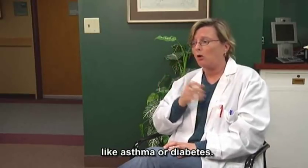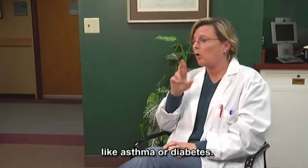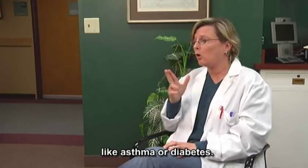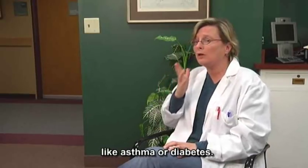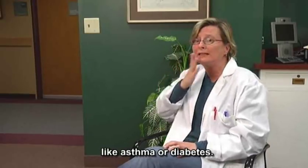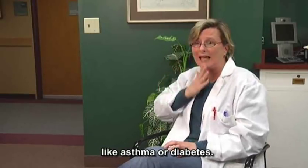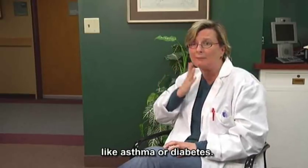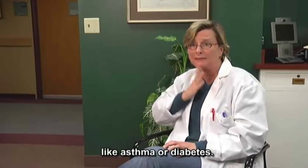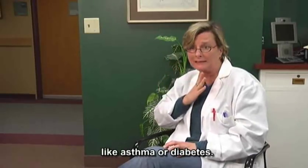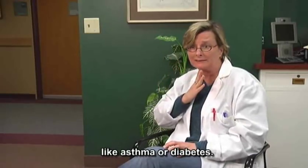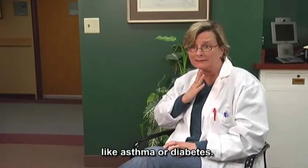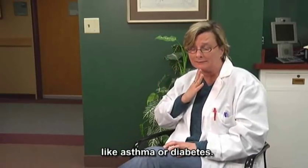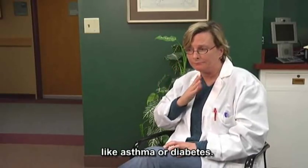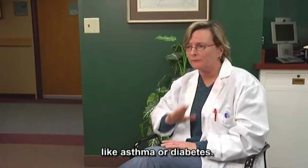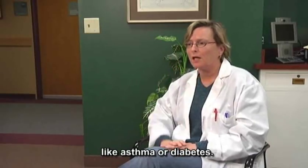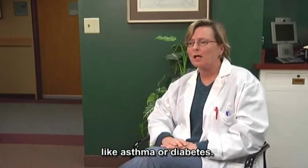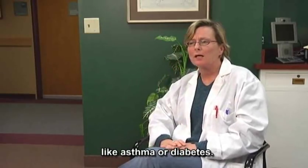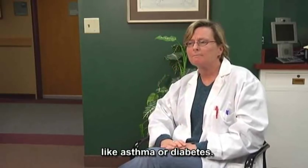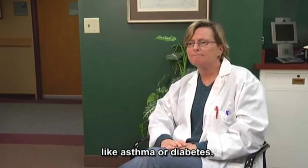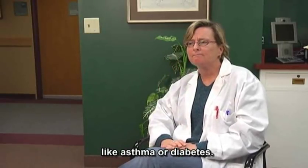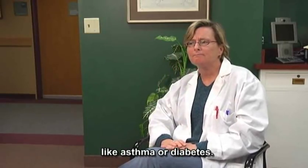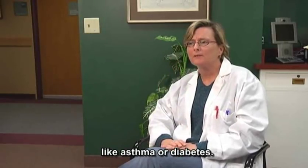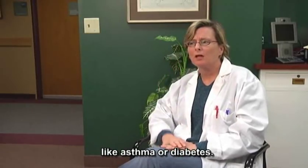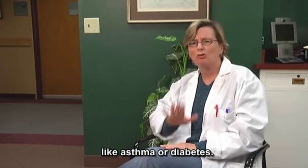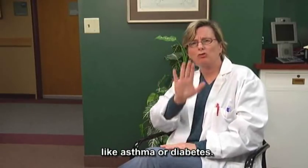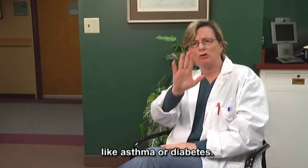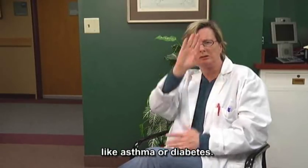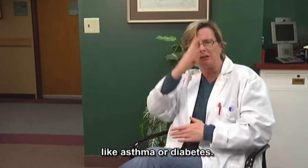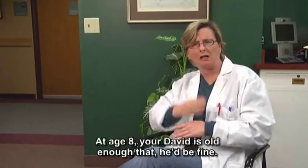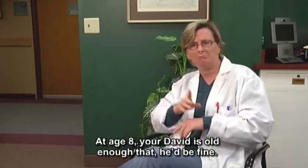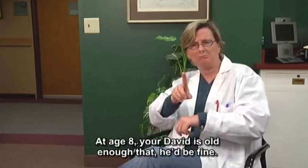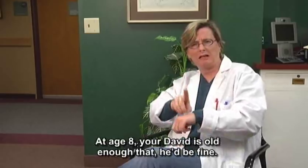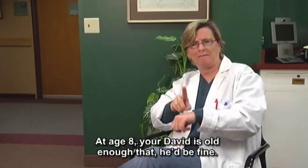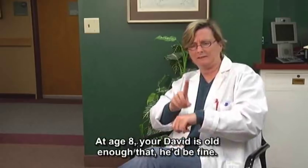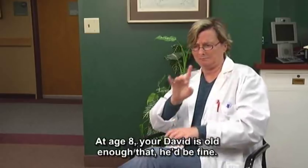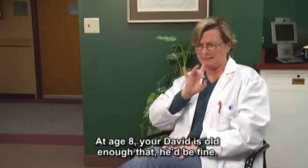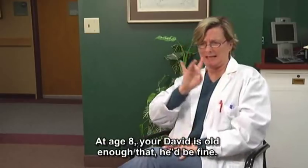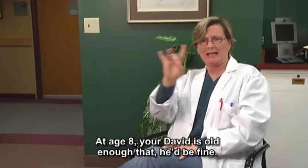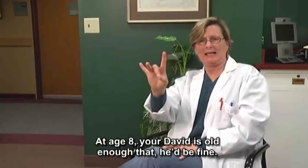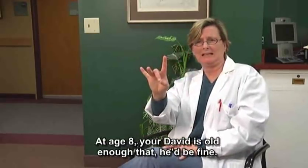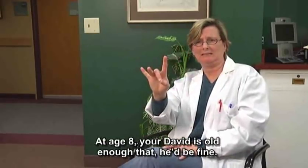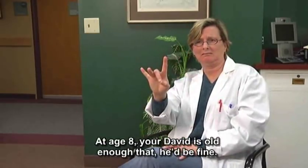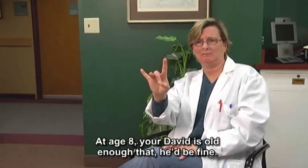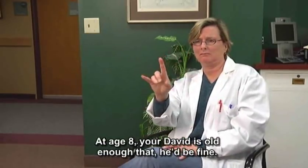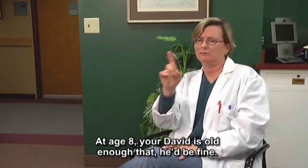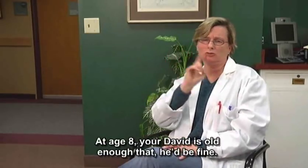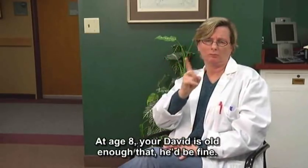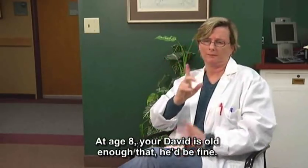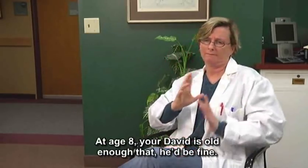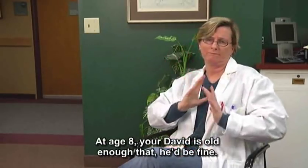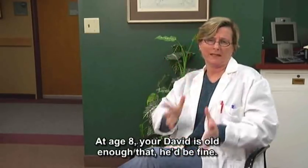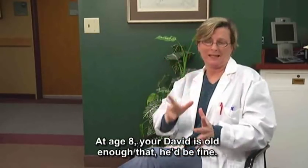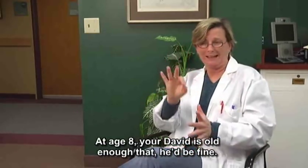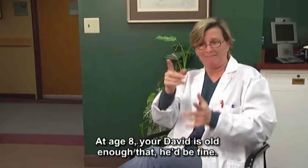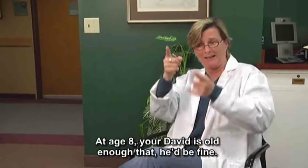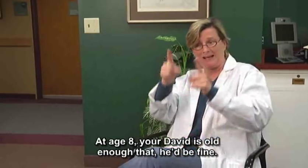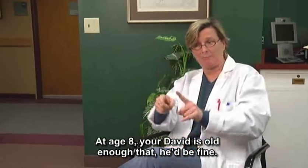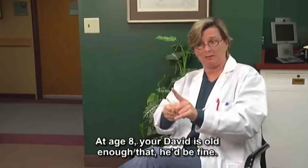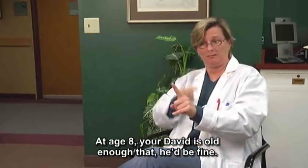at age eight your david is old enough that he'd be fine if he got